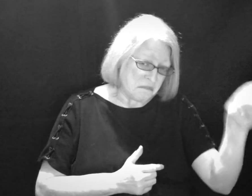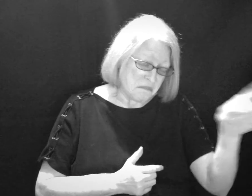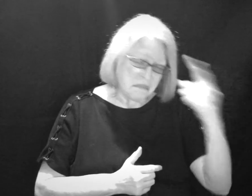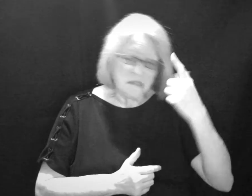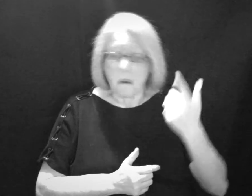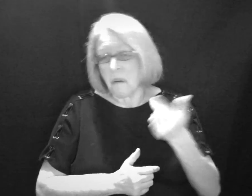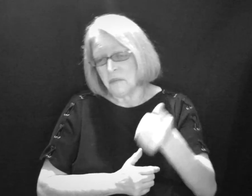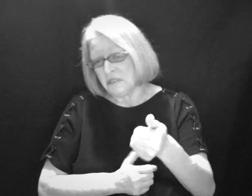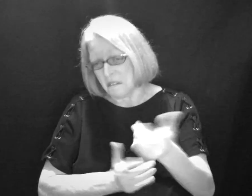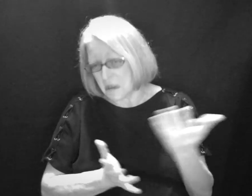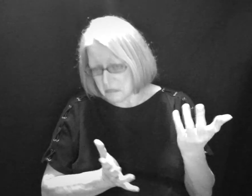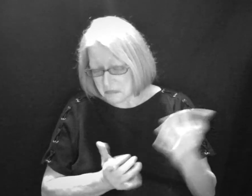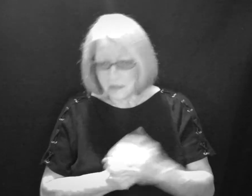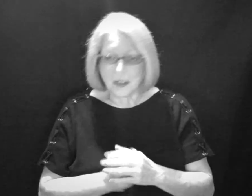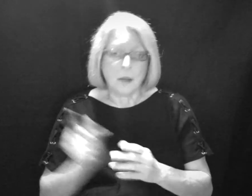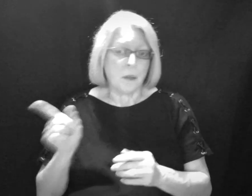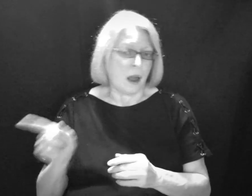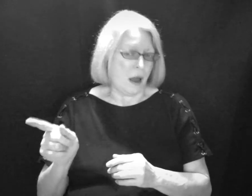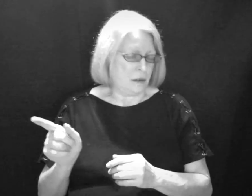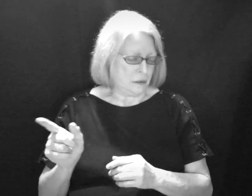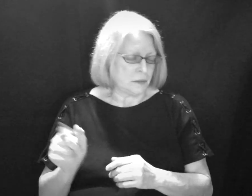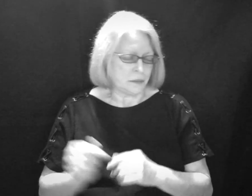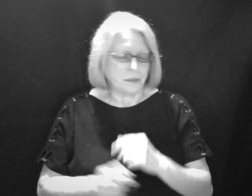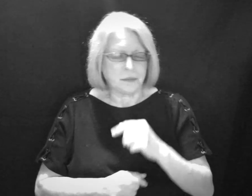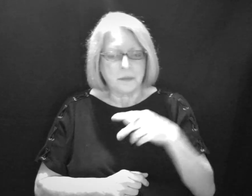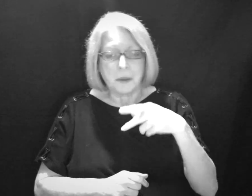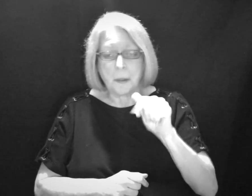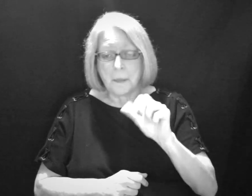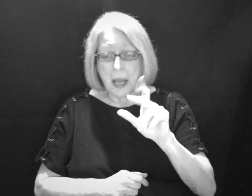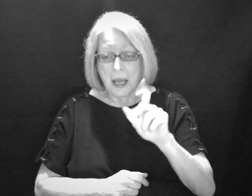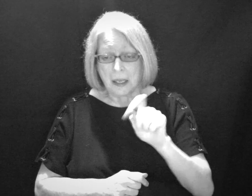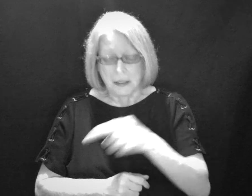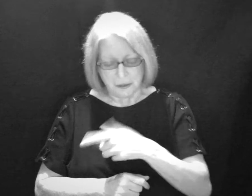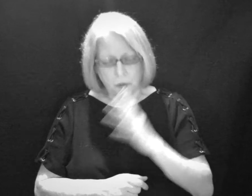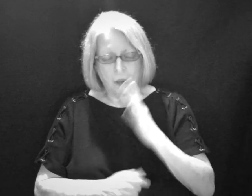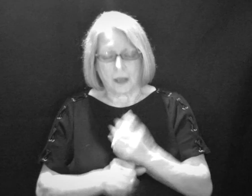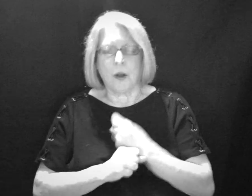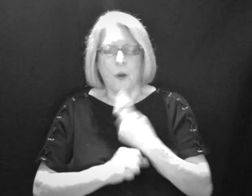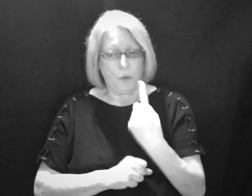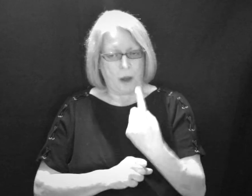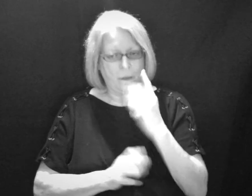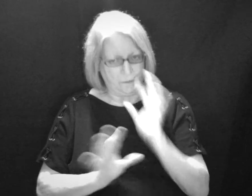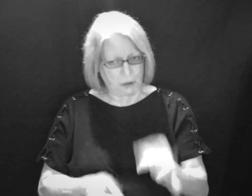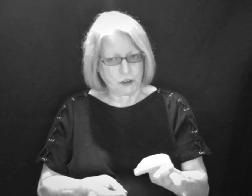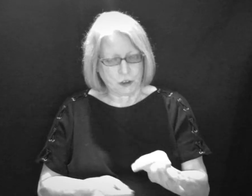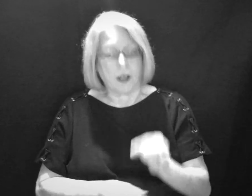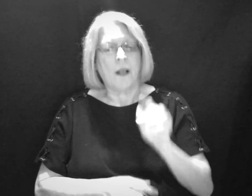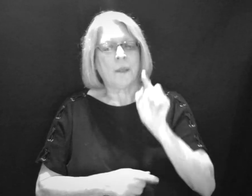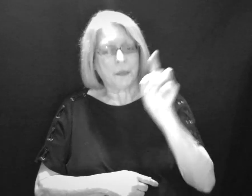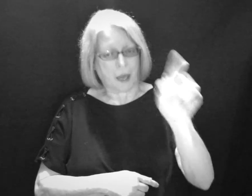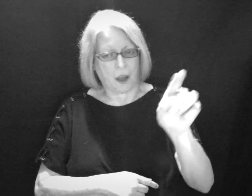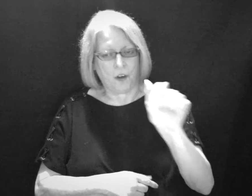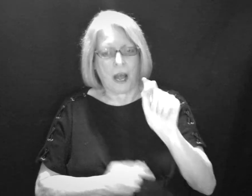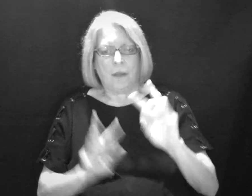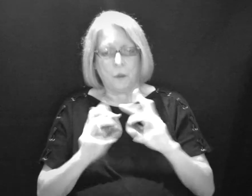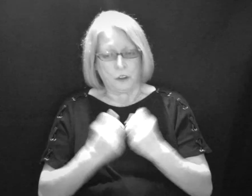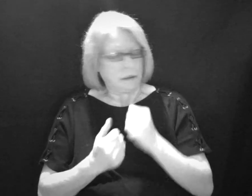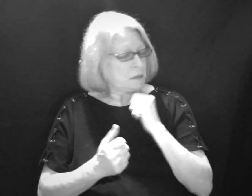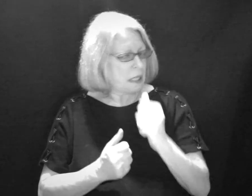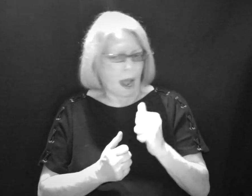all going to be the same. So just click this. Click, hold, and drag to the center. Click, hold, and drag to the right. All right, now we can